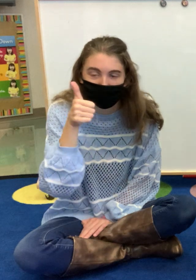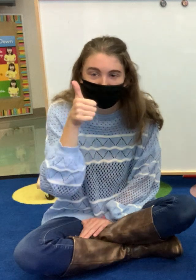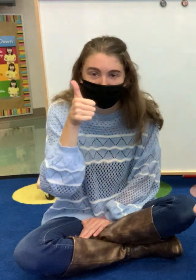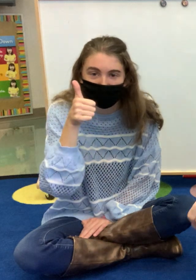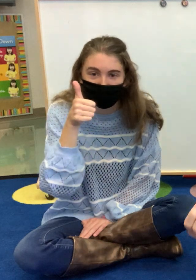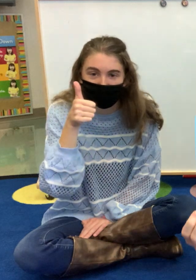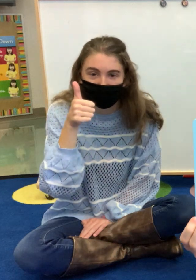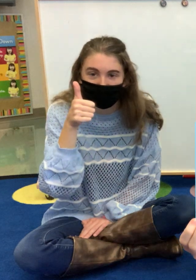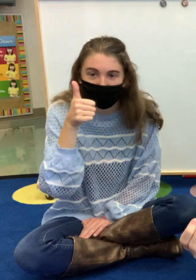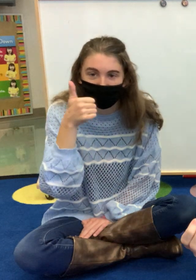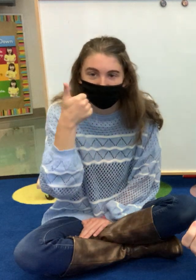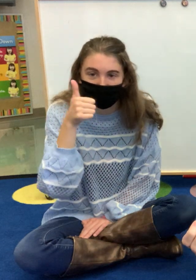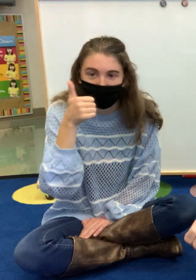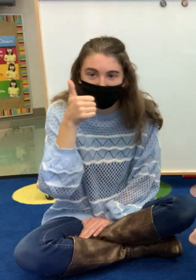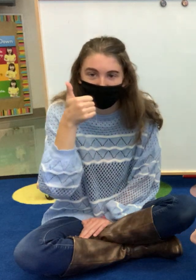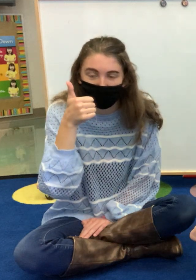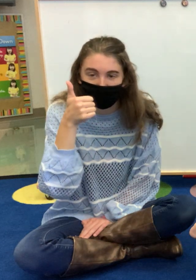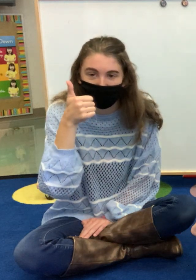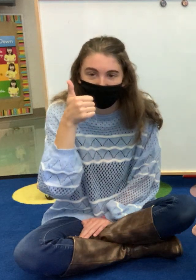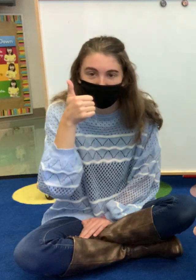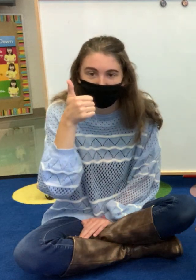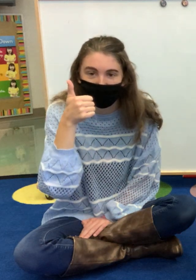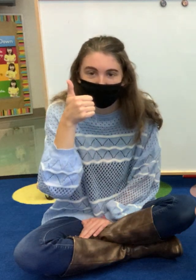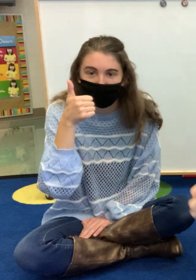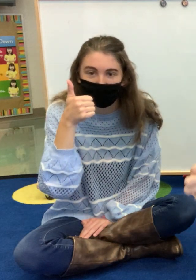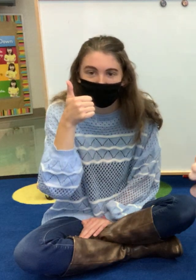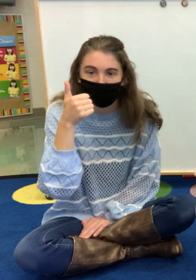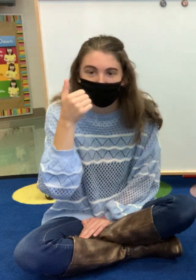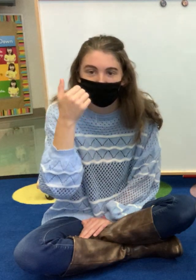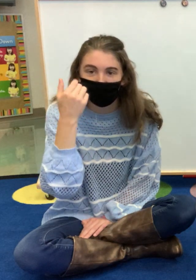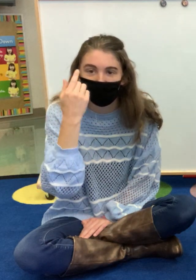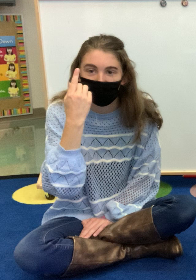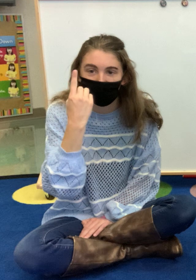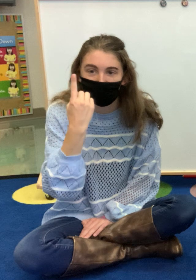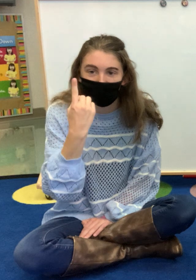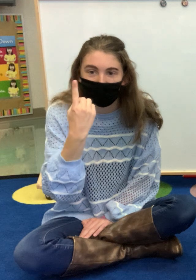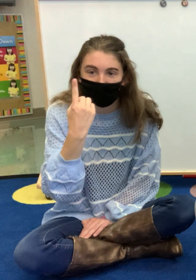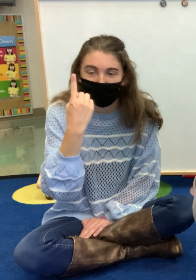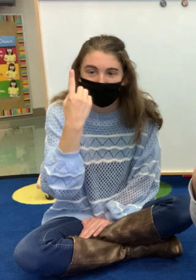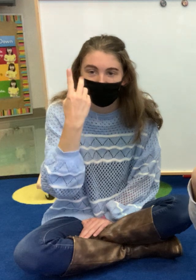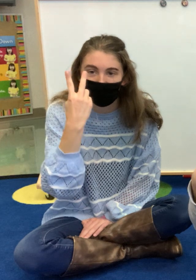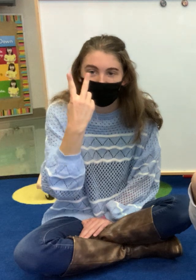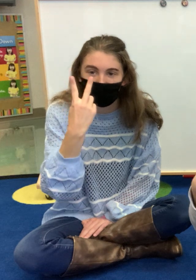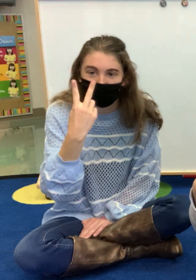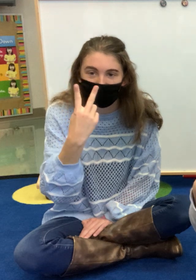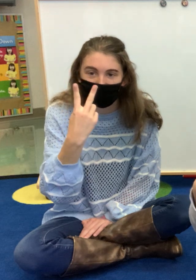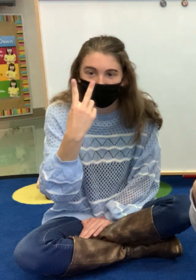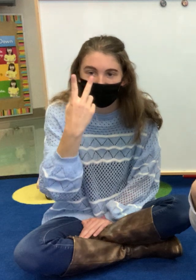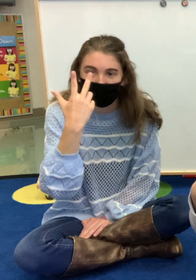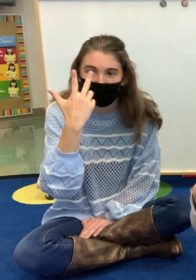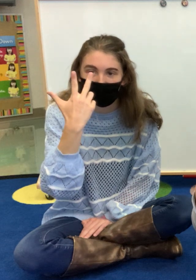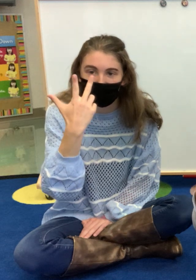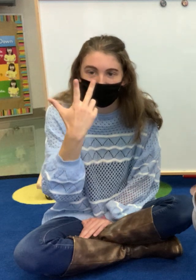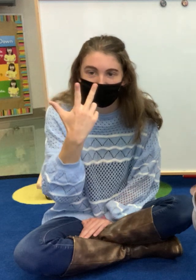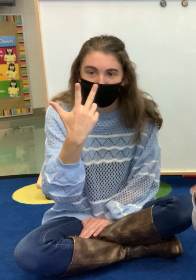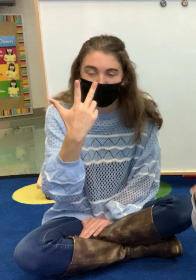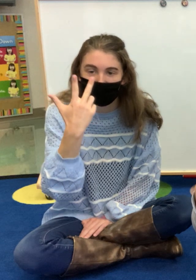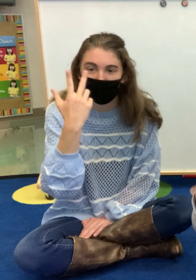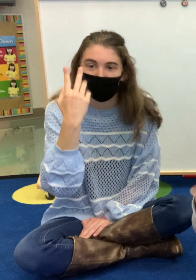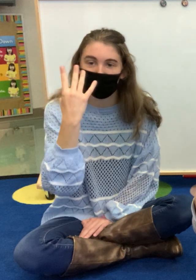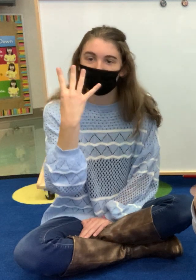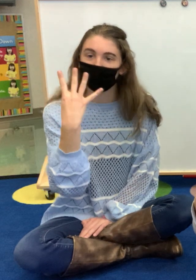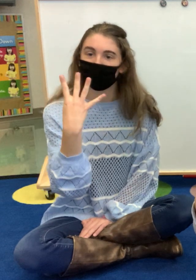Ducks gliding. Let's count those ducks. Ready? One, two,